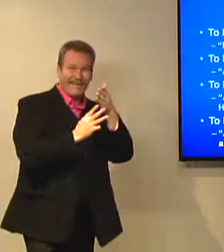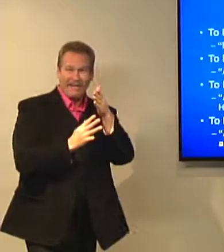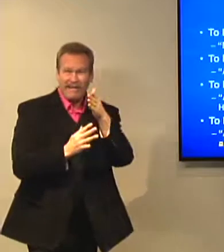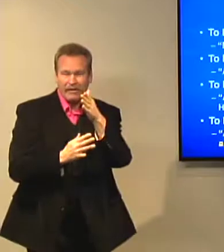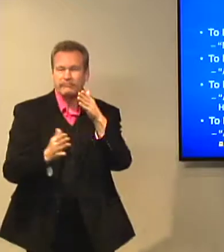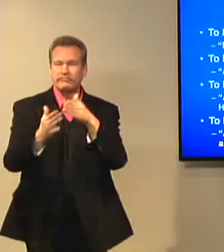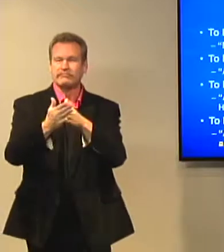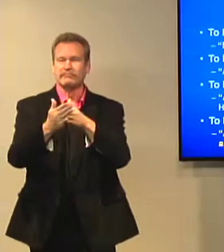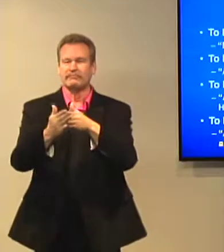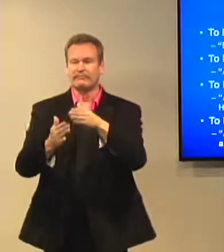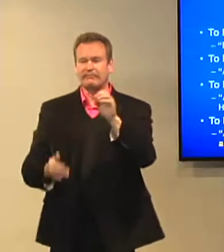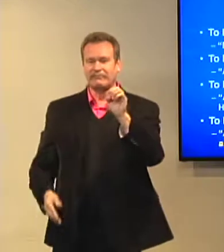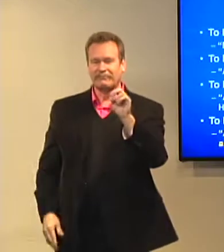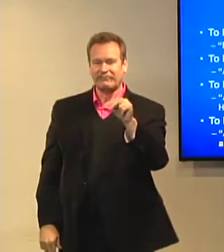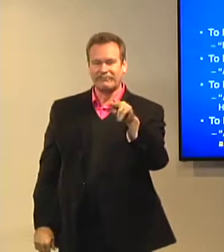then you go over there and